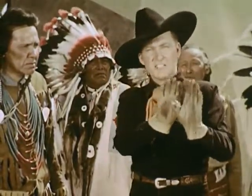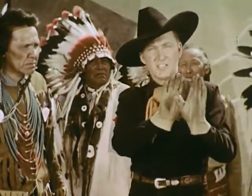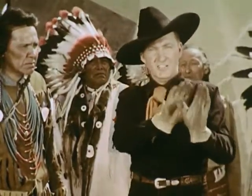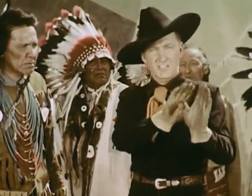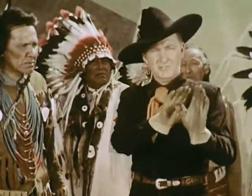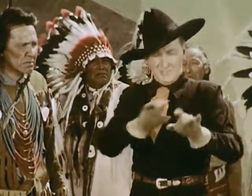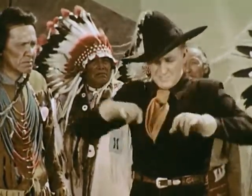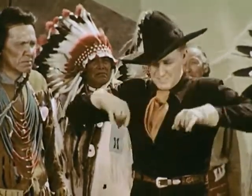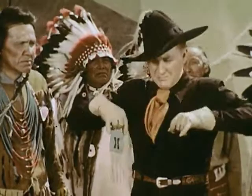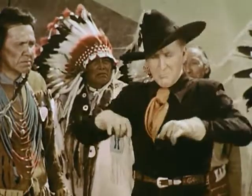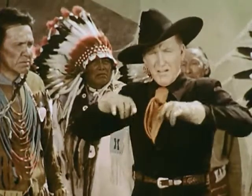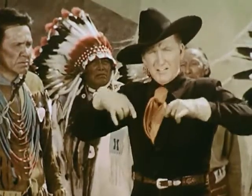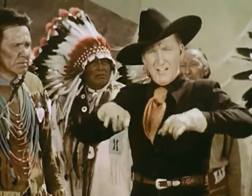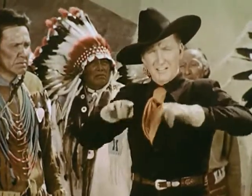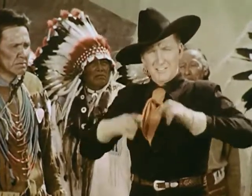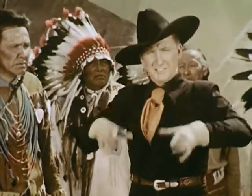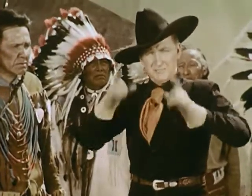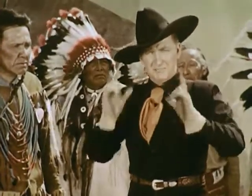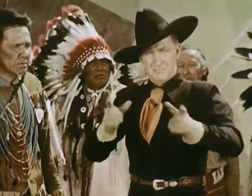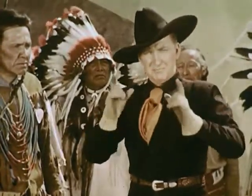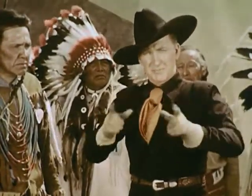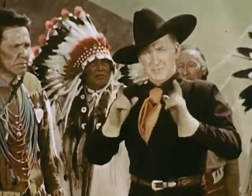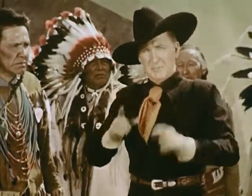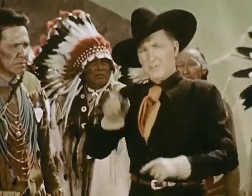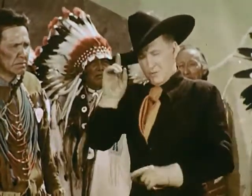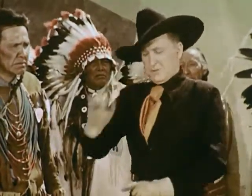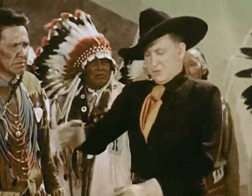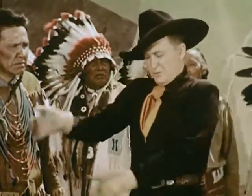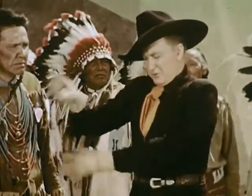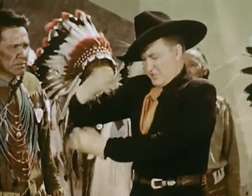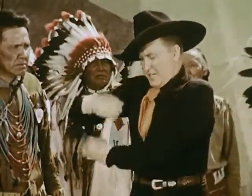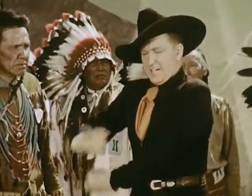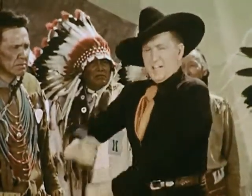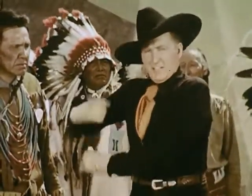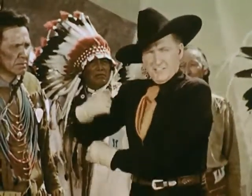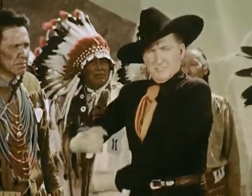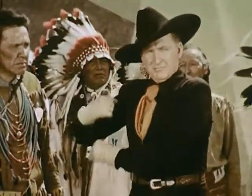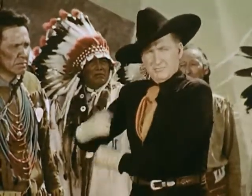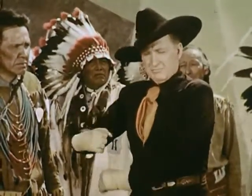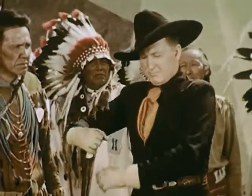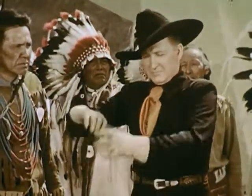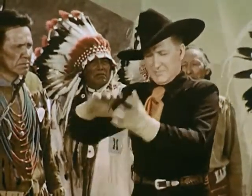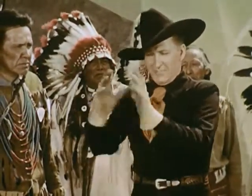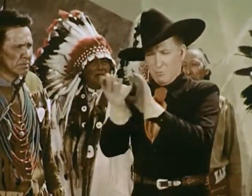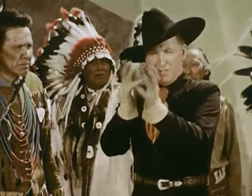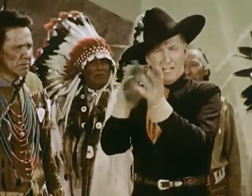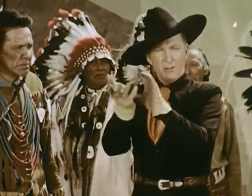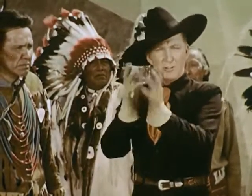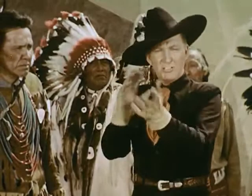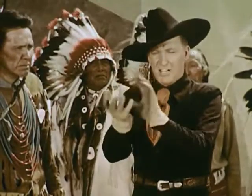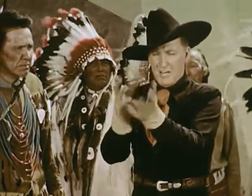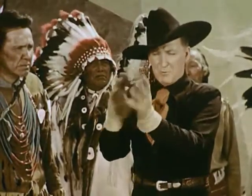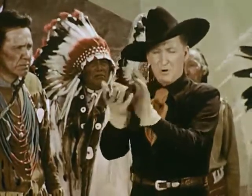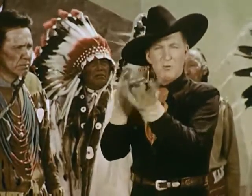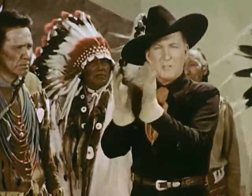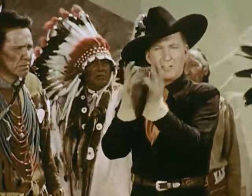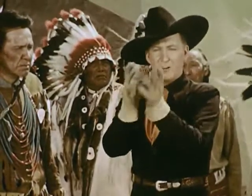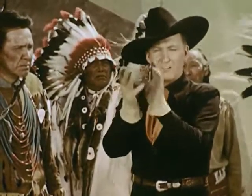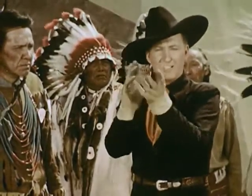circle, bear dance. You stay here. Everybody will have a good time. We'll all mingle around